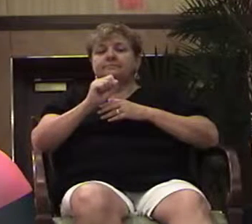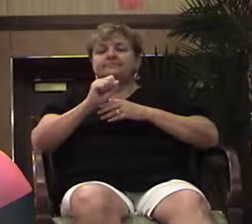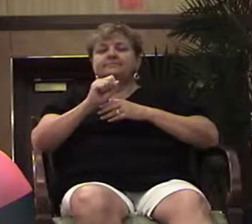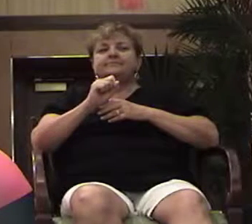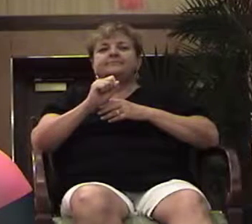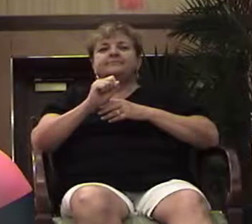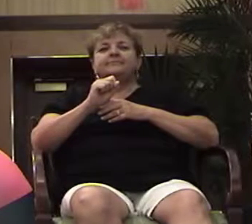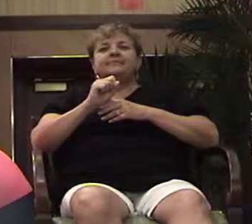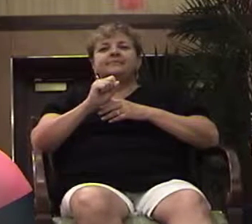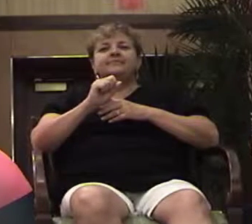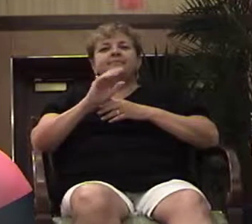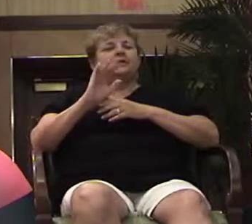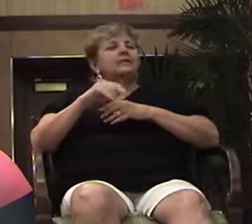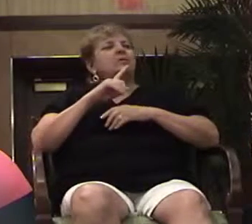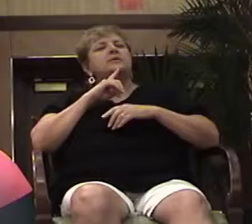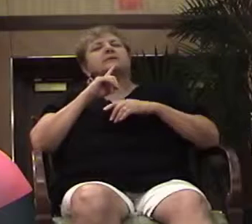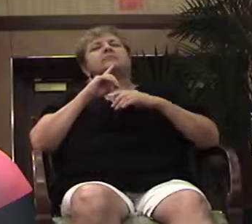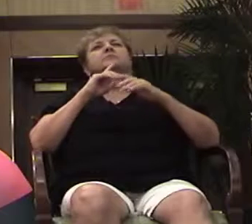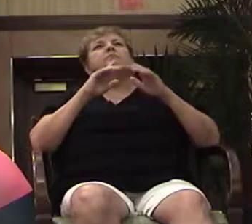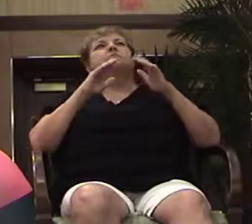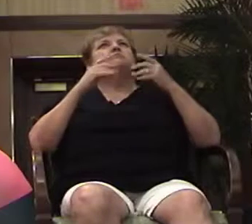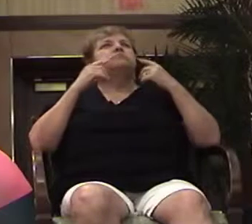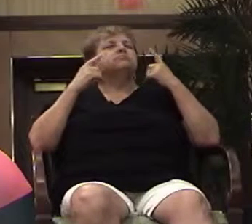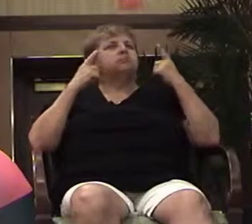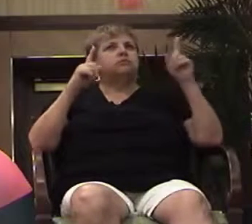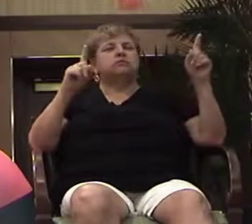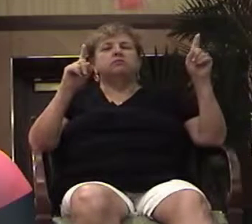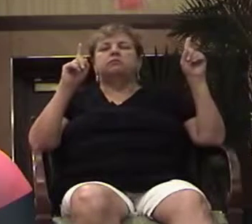big accomplishment for me. I wasn't good at